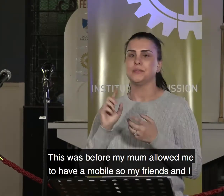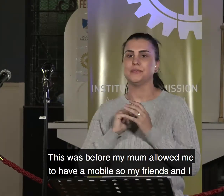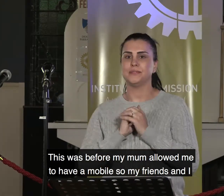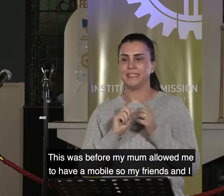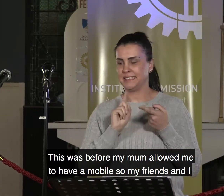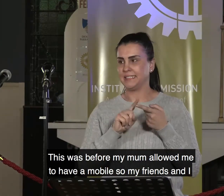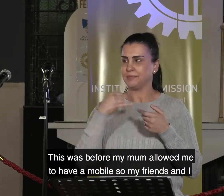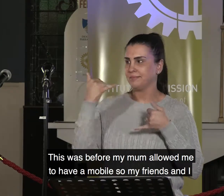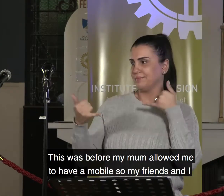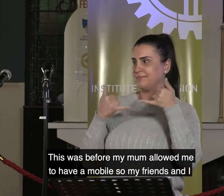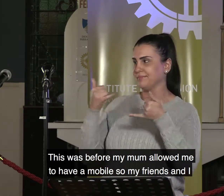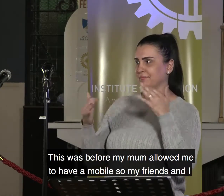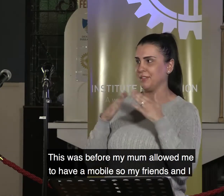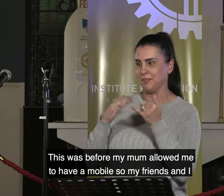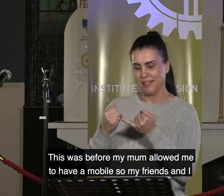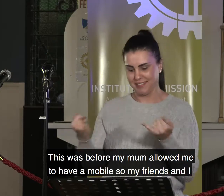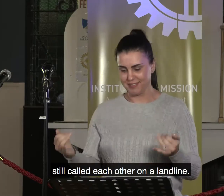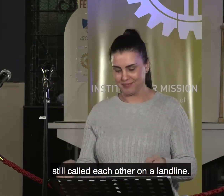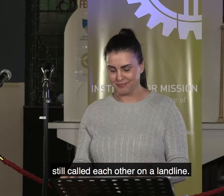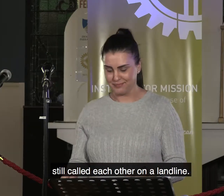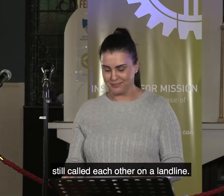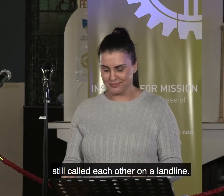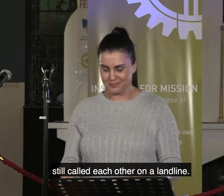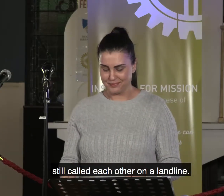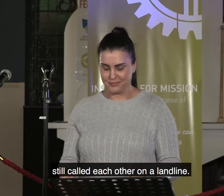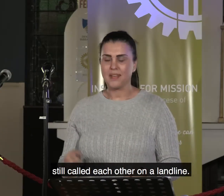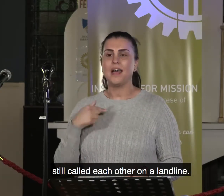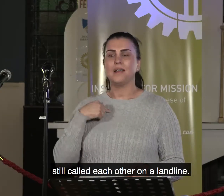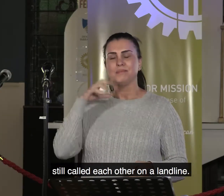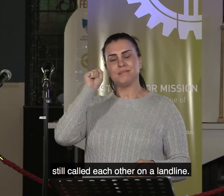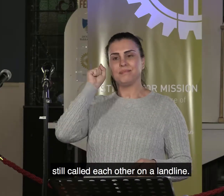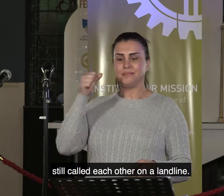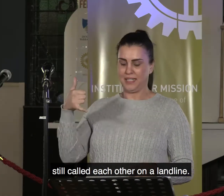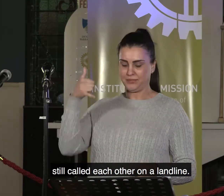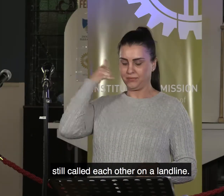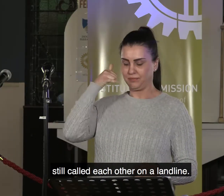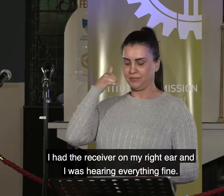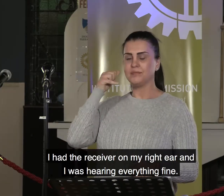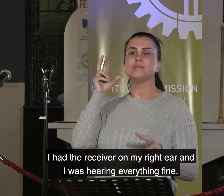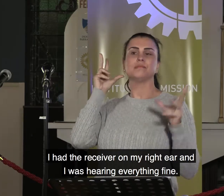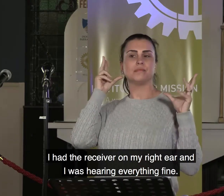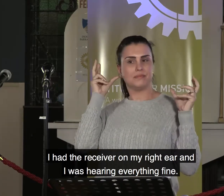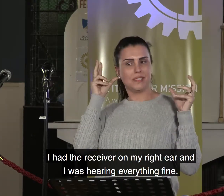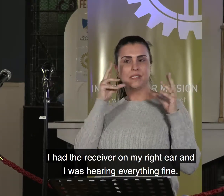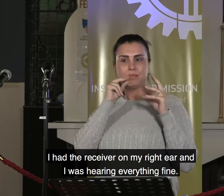mobile, so my friends and I still called each other on a landline. I had the receiver on my right